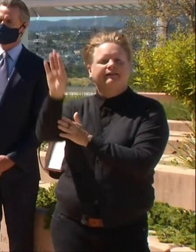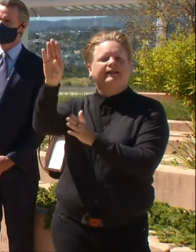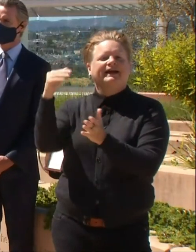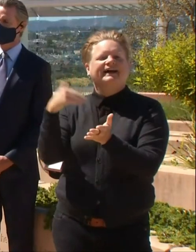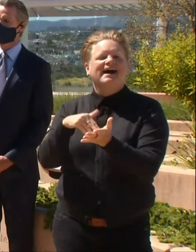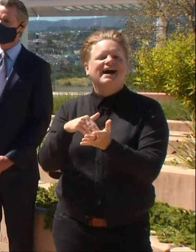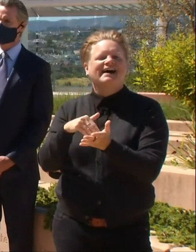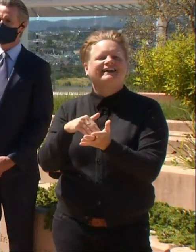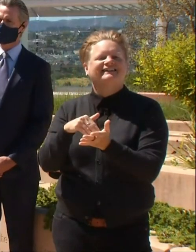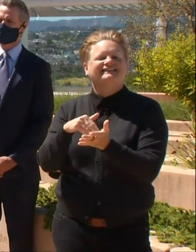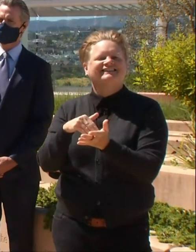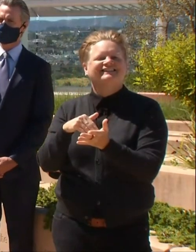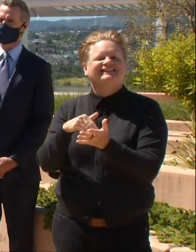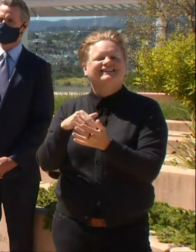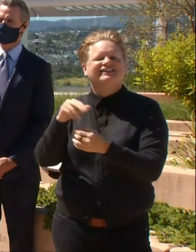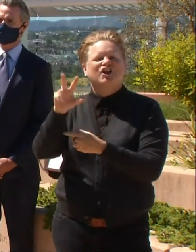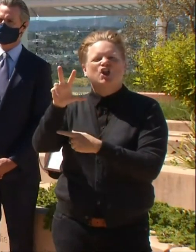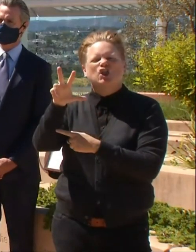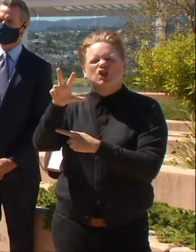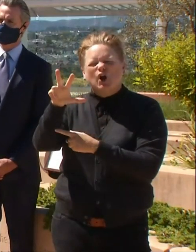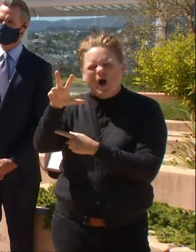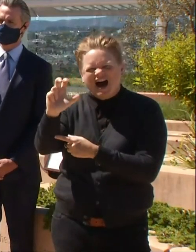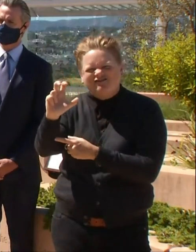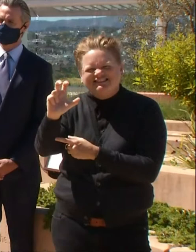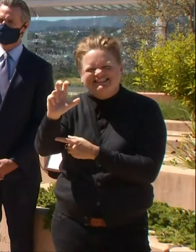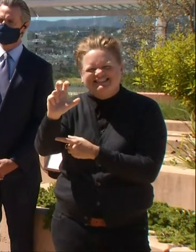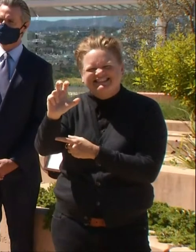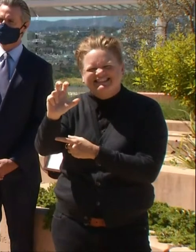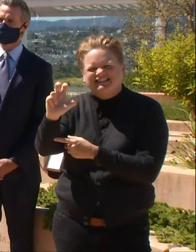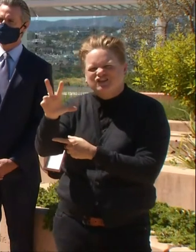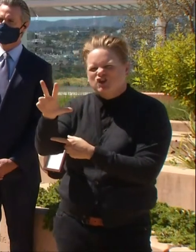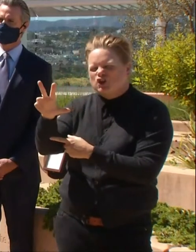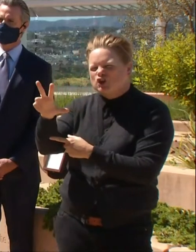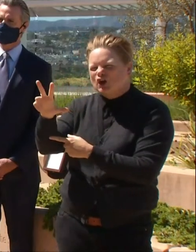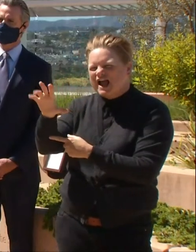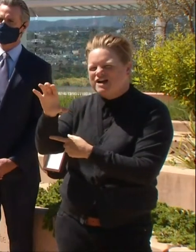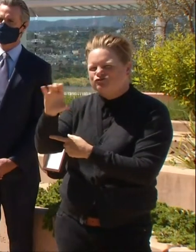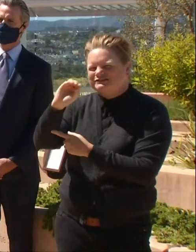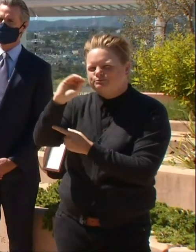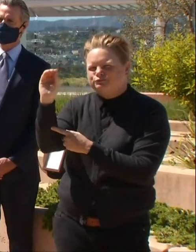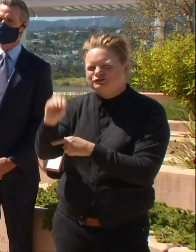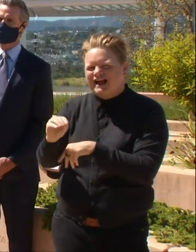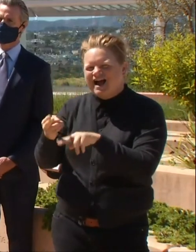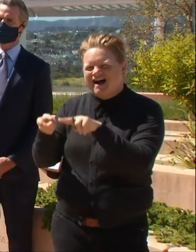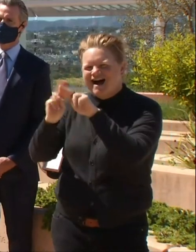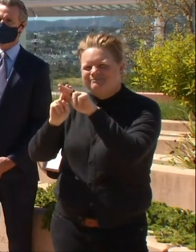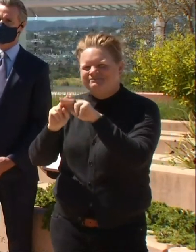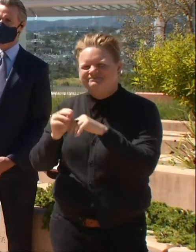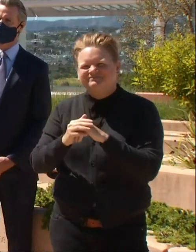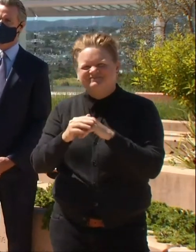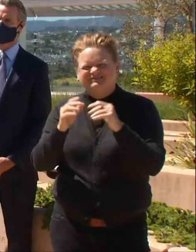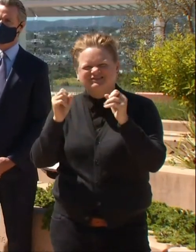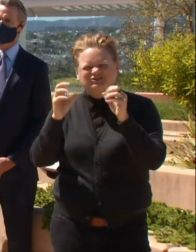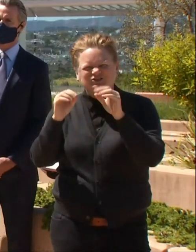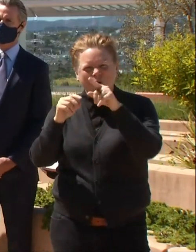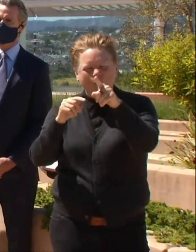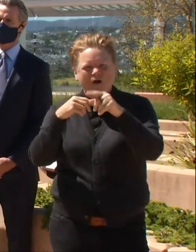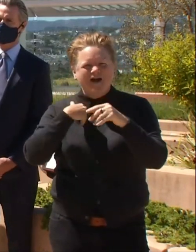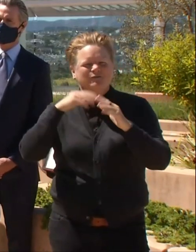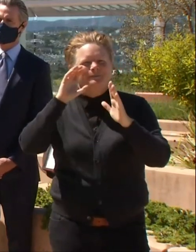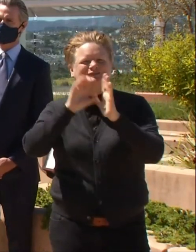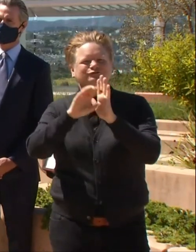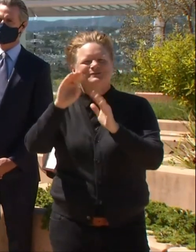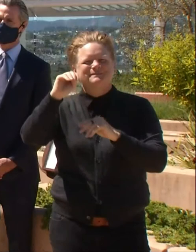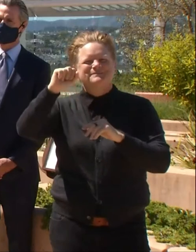by almost 300%. If you look at the graph of high fatality mass shootings over the last 30 years, it is